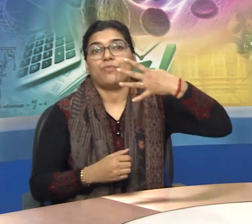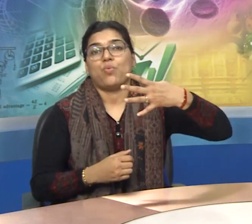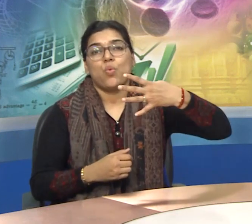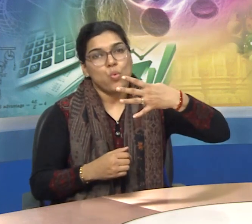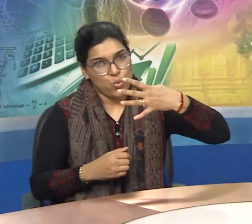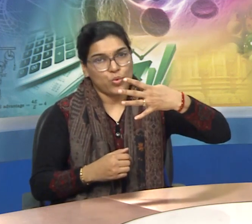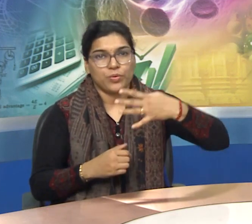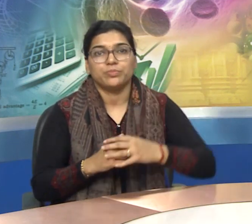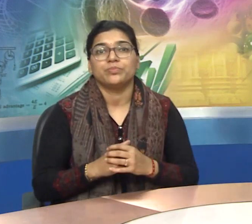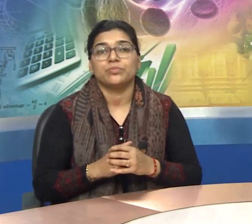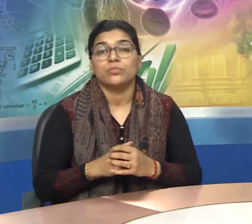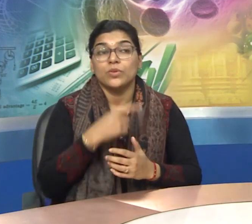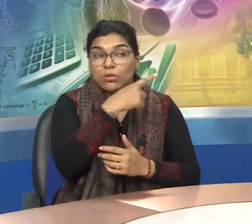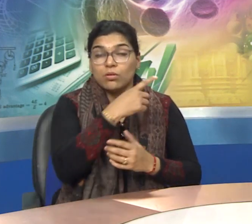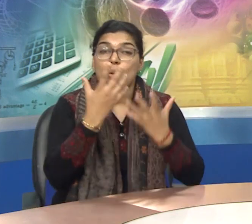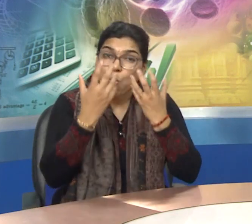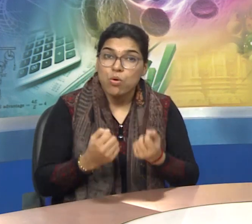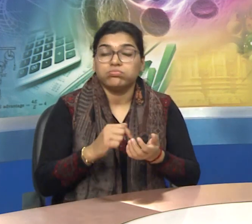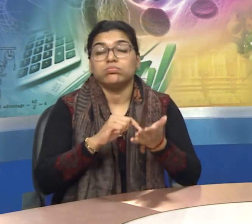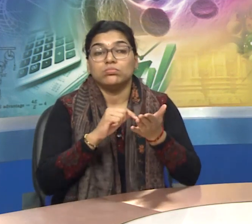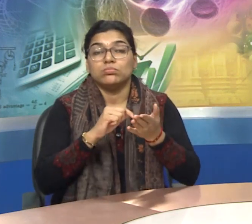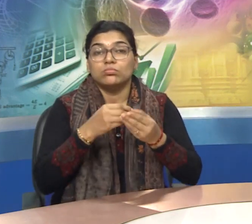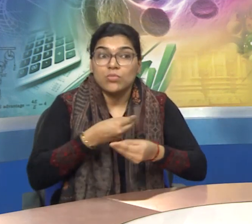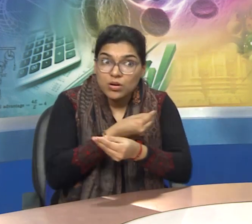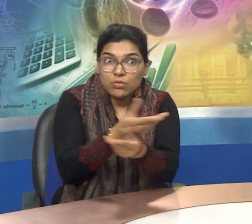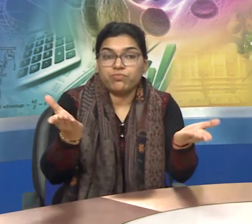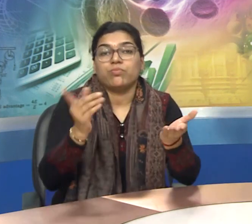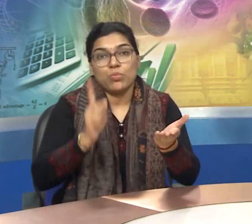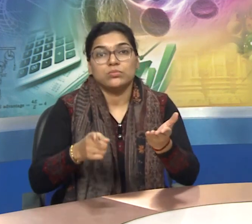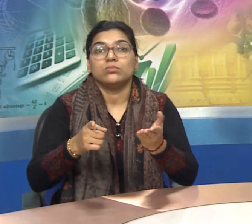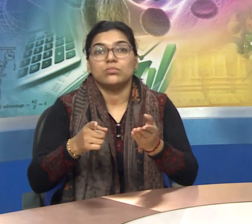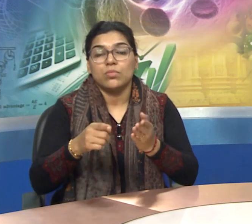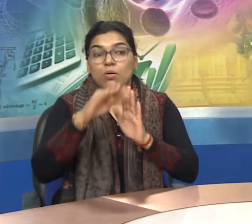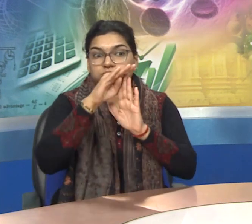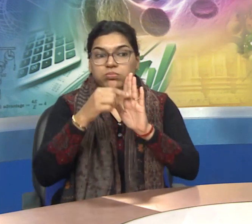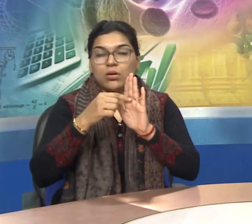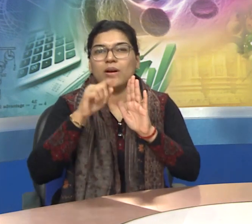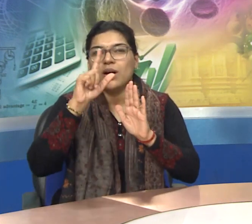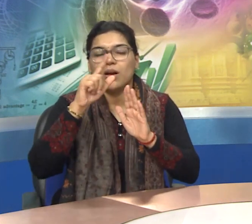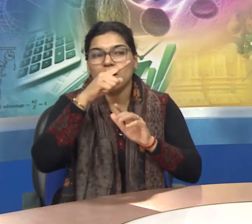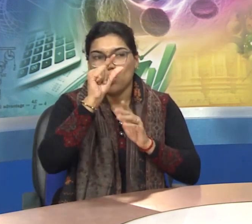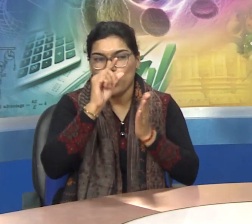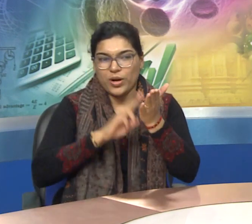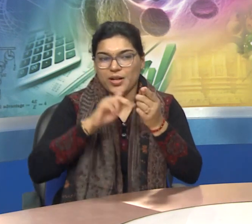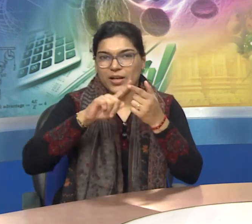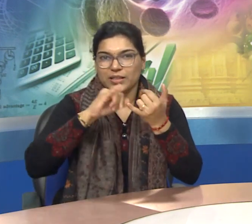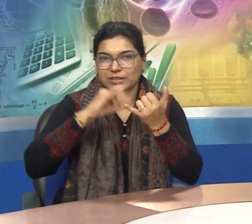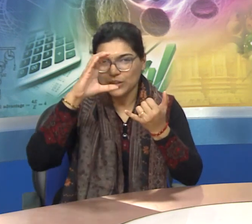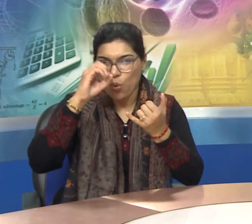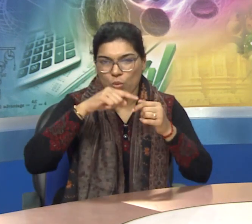these following 4 points, which are shown on screen. The first point is